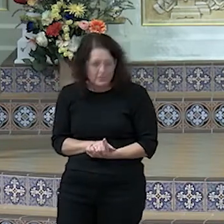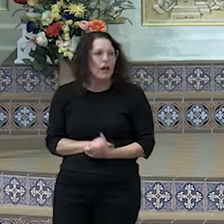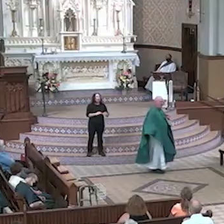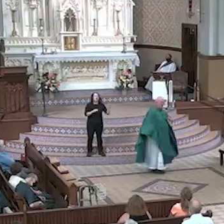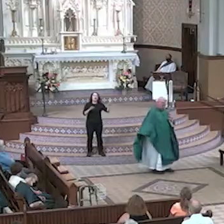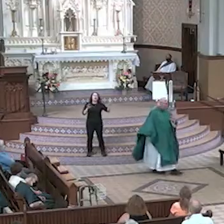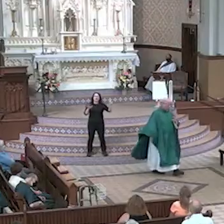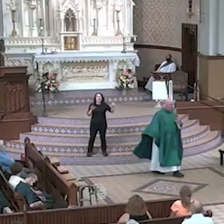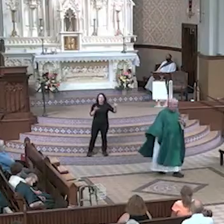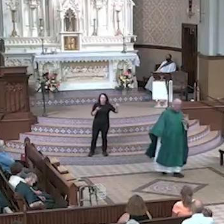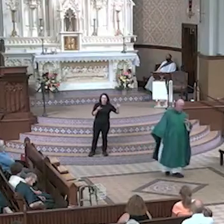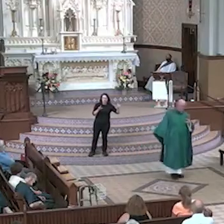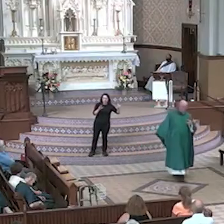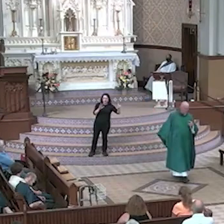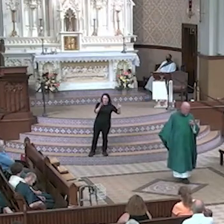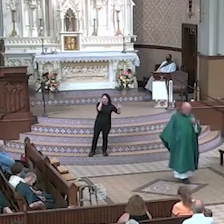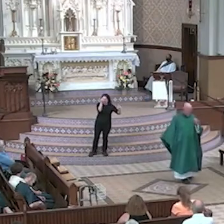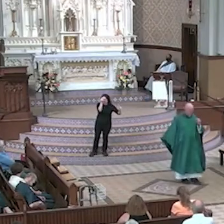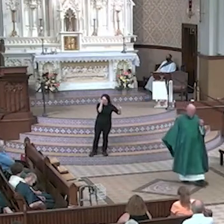Oh, by the way,